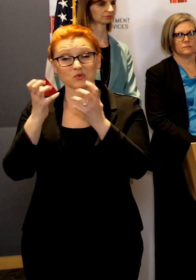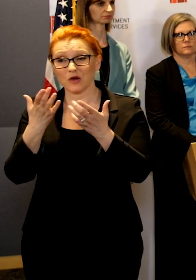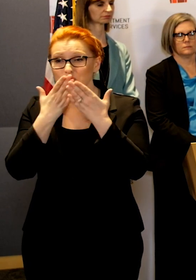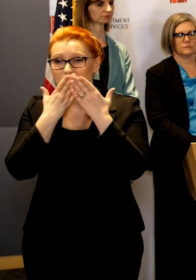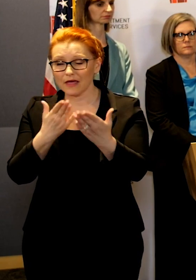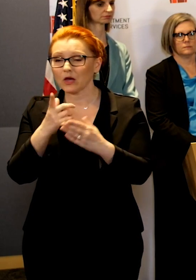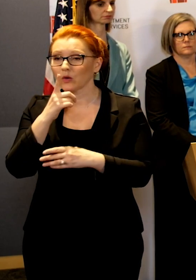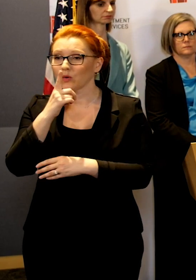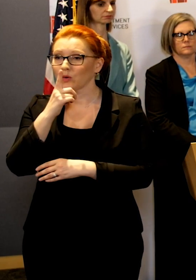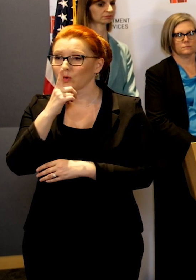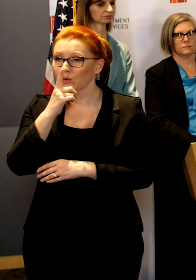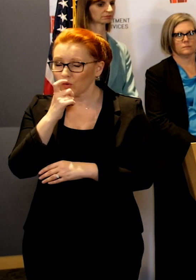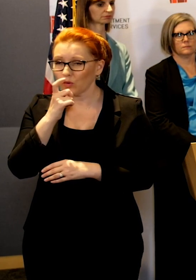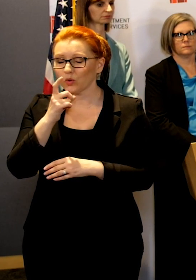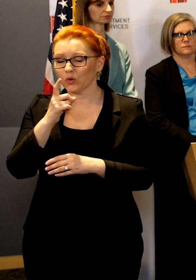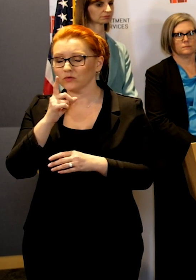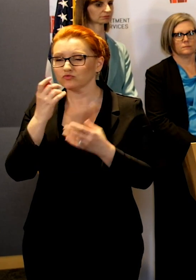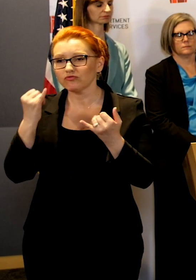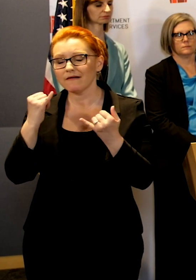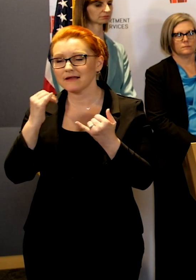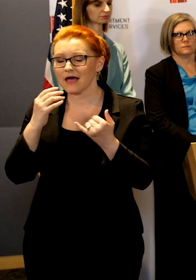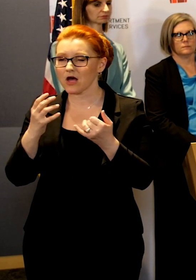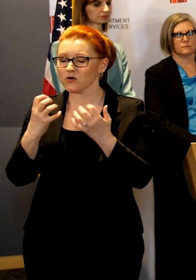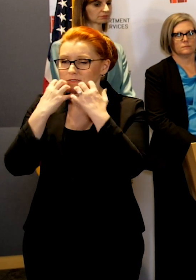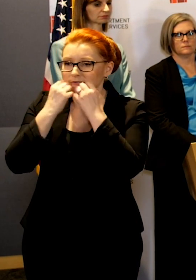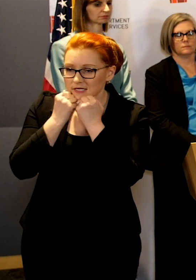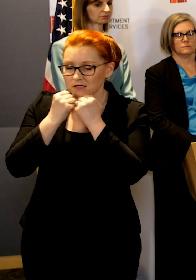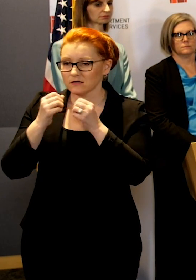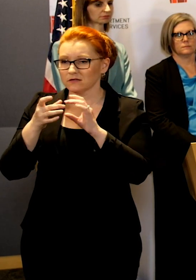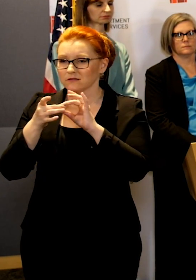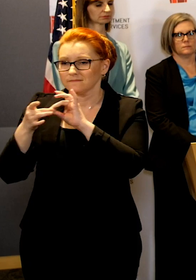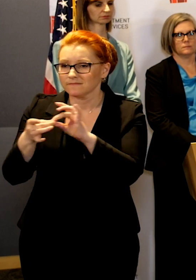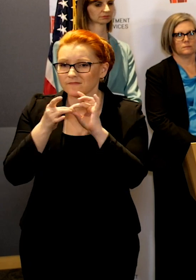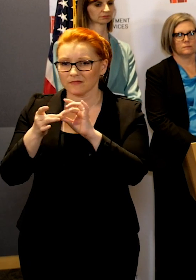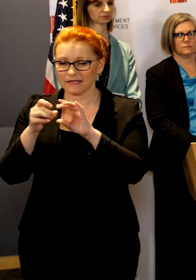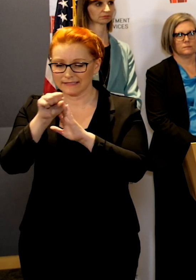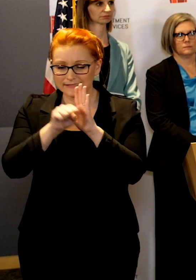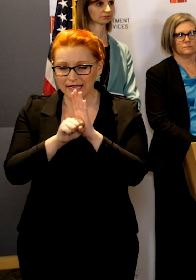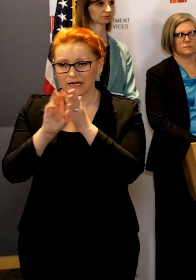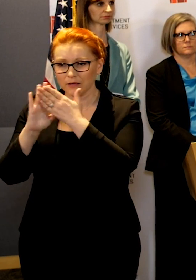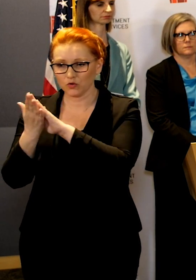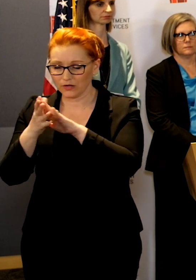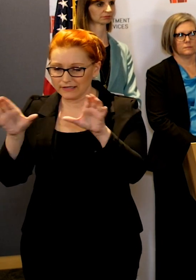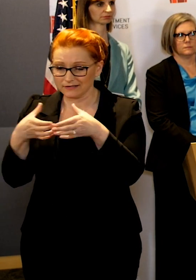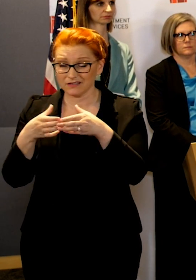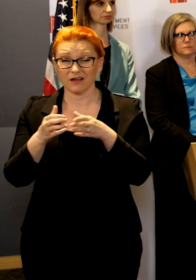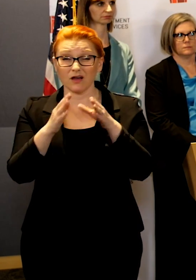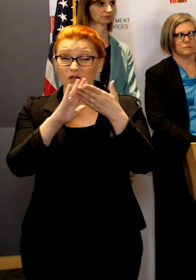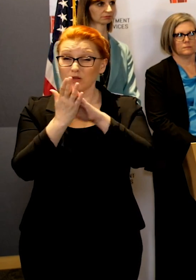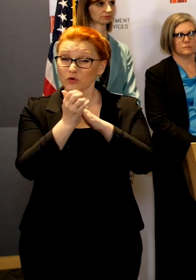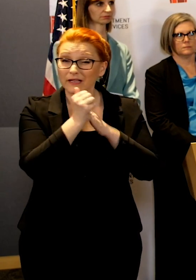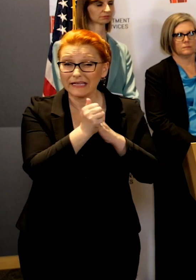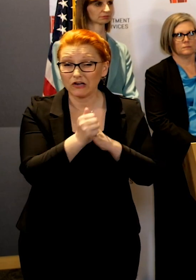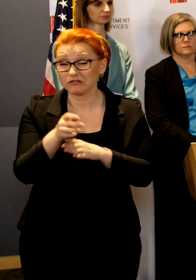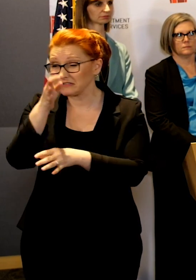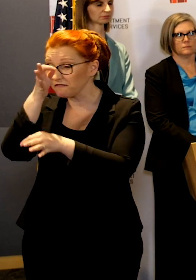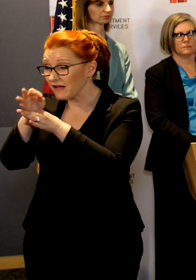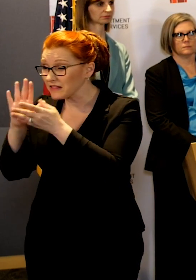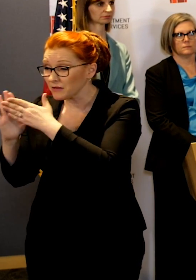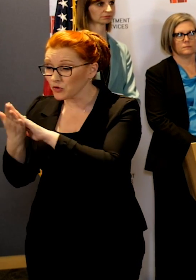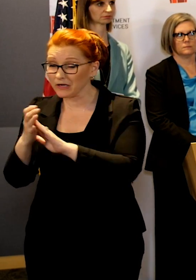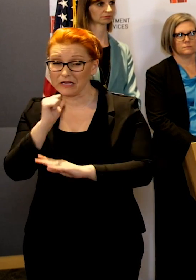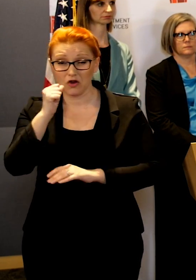our communities and state together right now. Community leaders, nonprofits, our faith-based community,